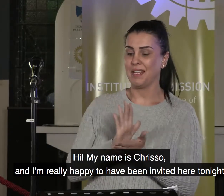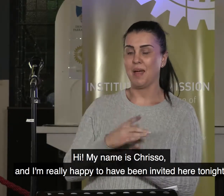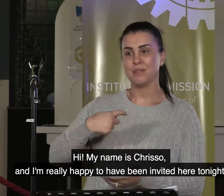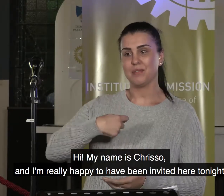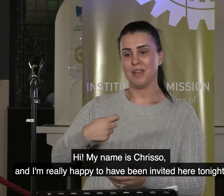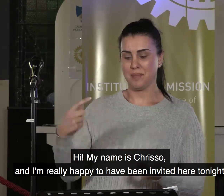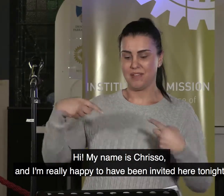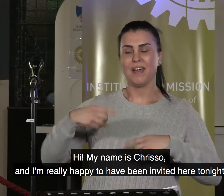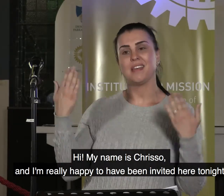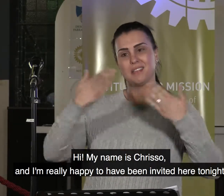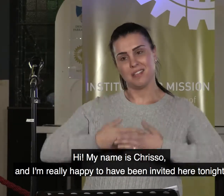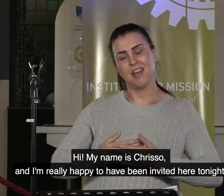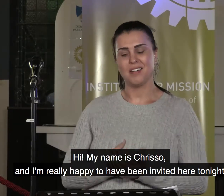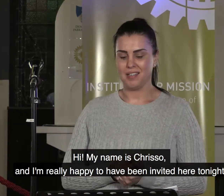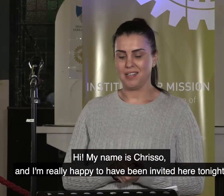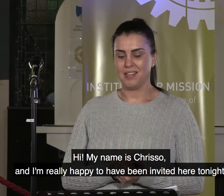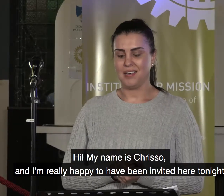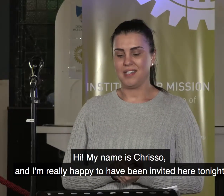I'm really happy to have been invited here tonight.